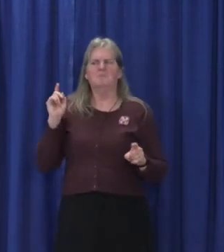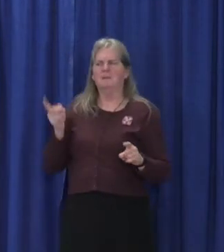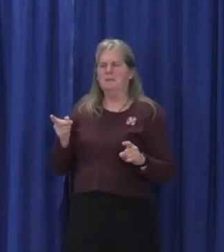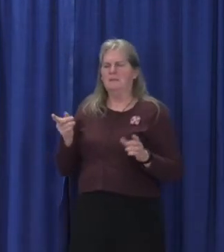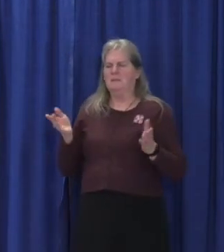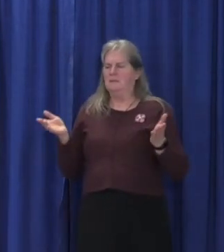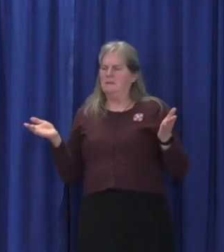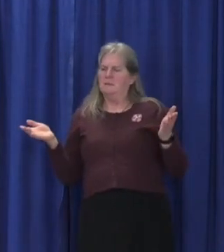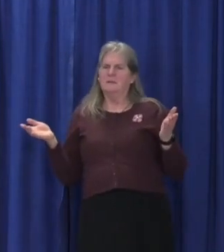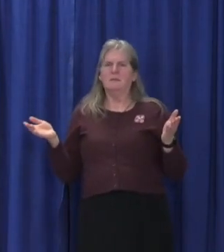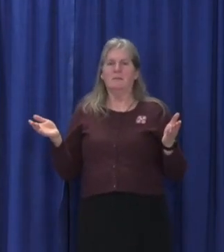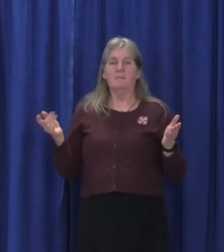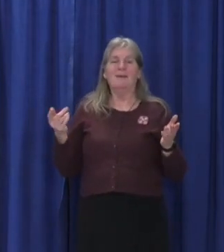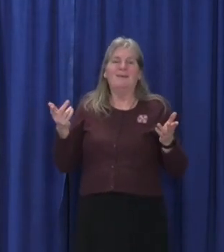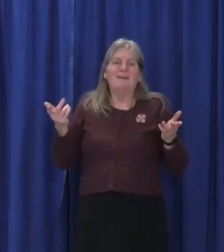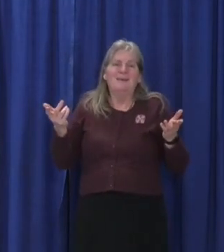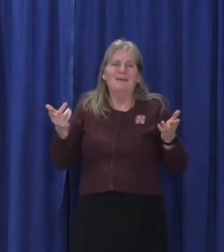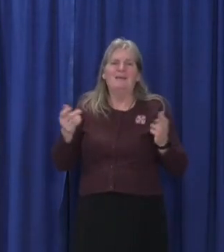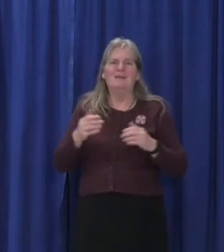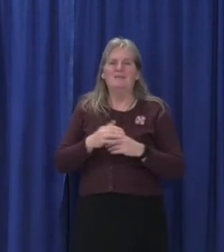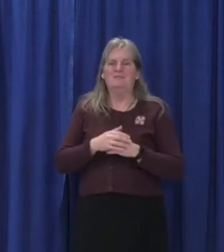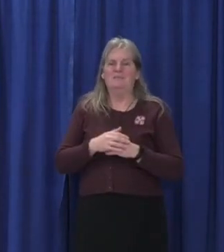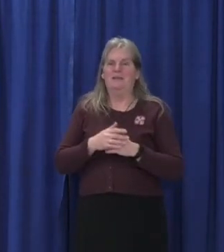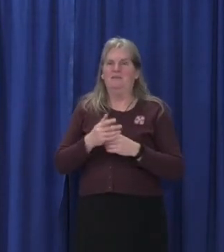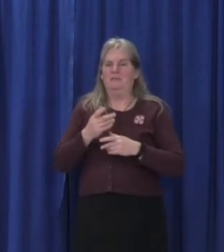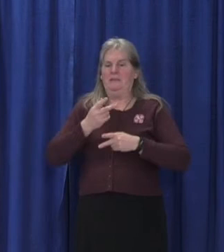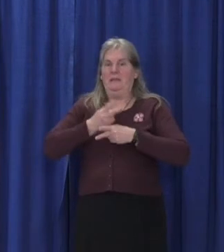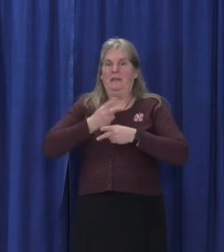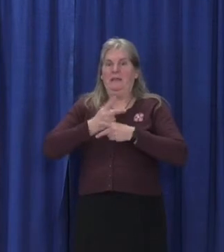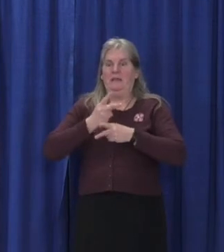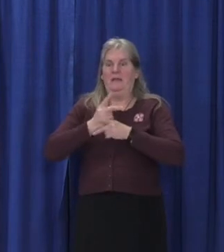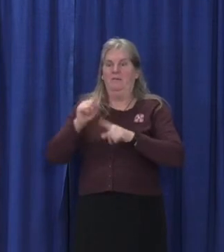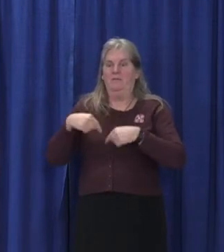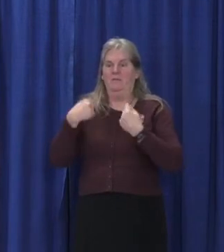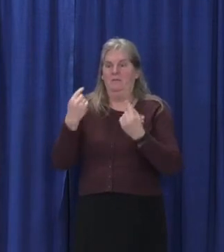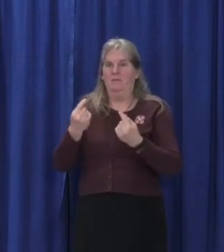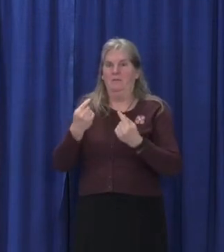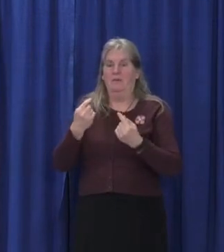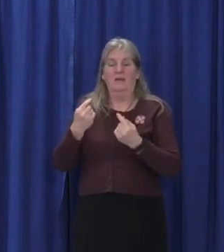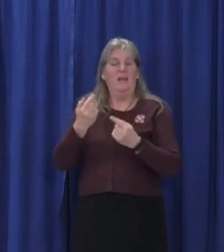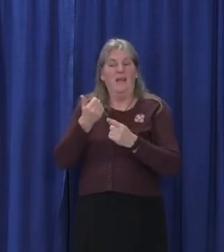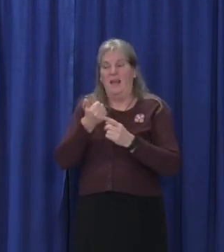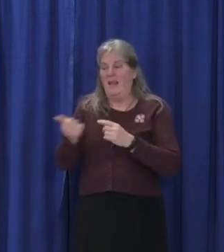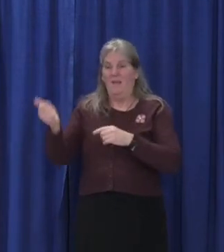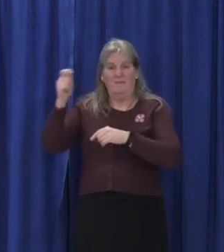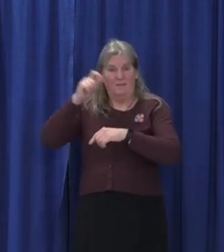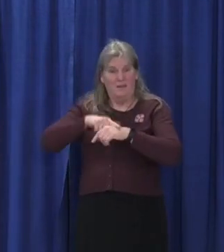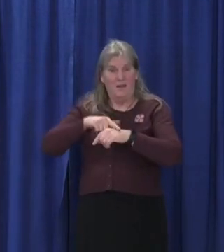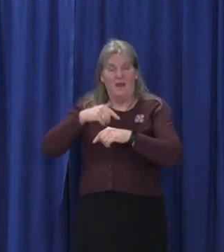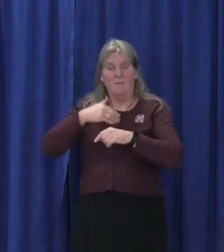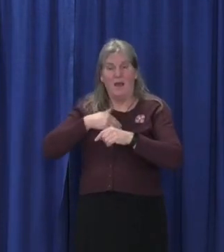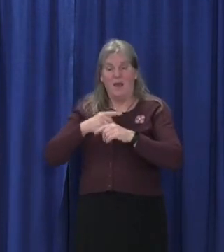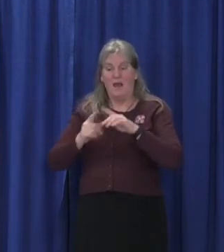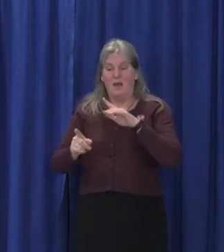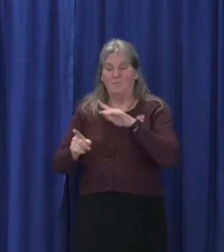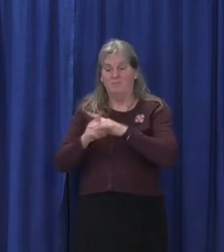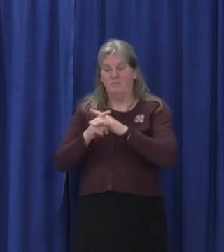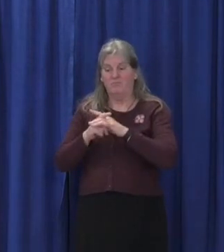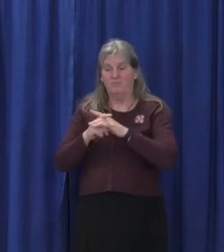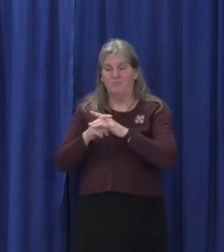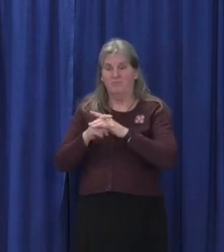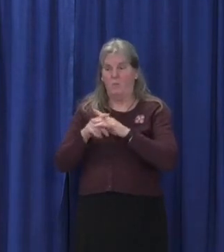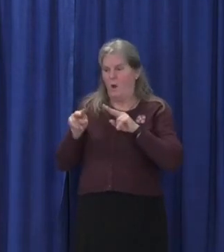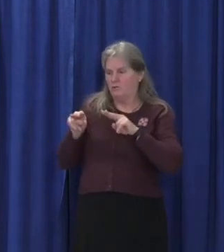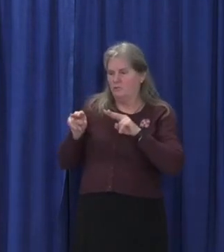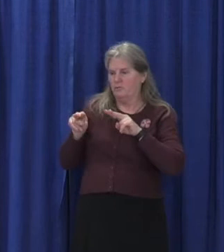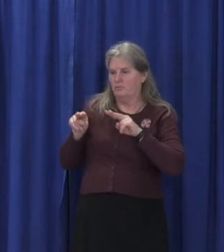is, the precautionary tale that we've been learning every time there's an outbreak is to watch these other jurisdictions and prepare for